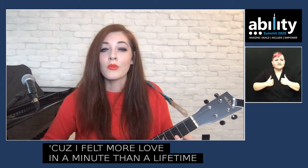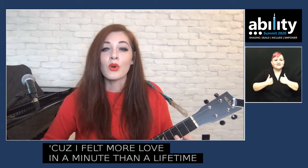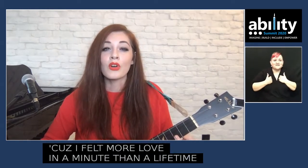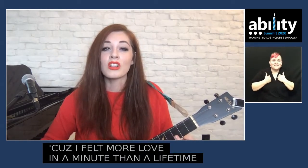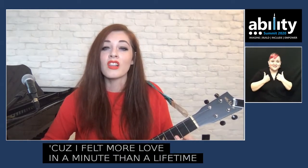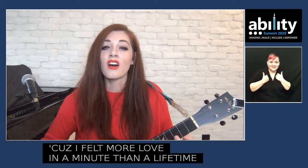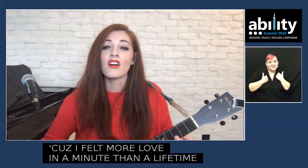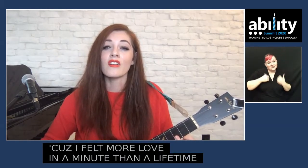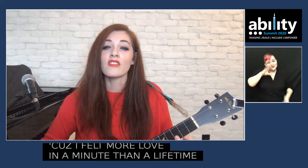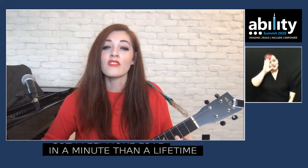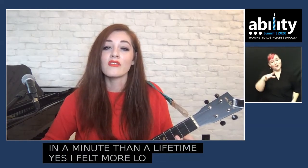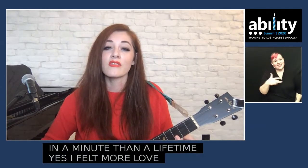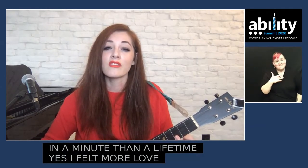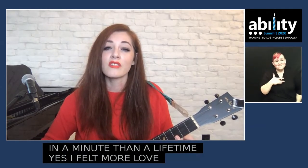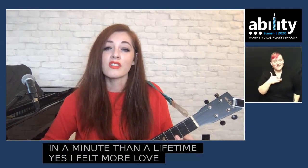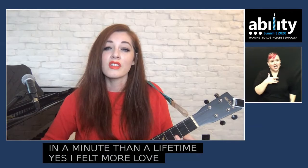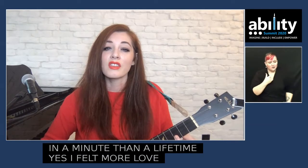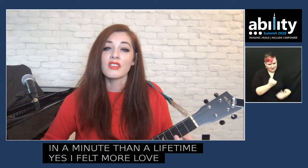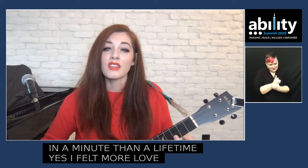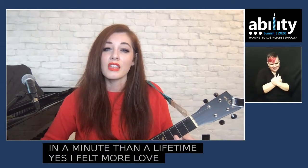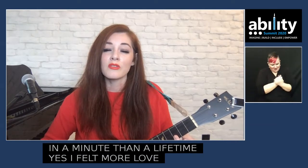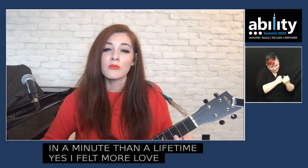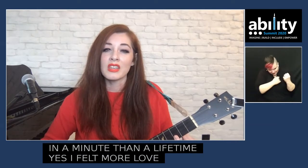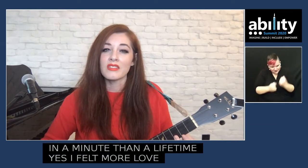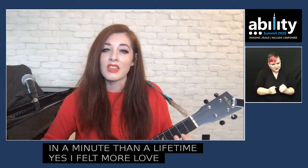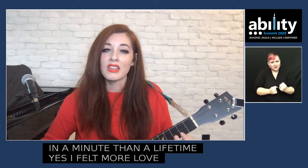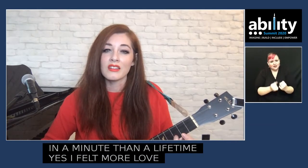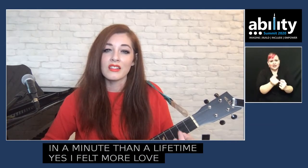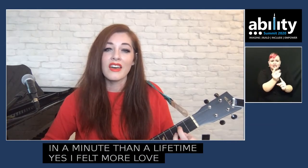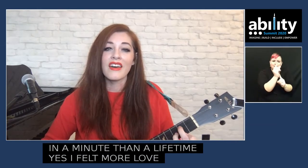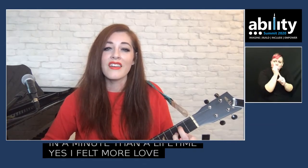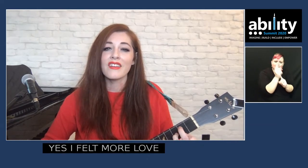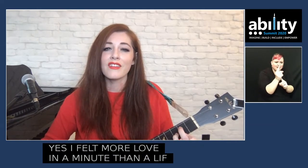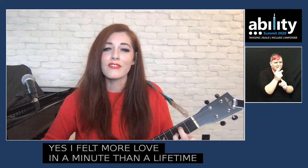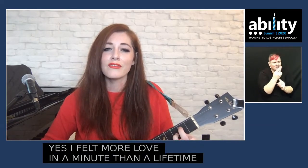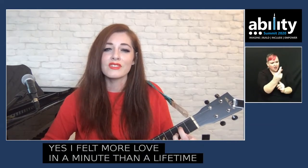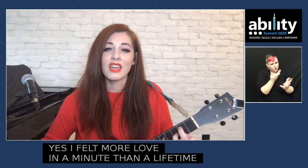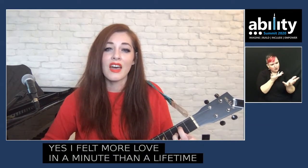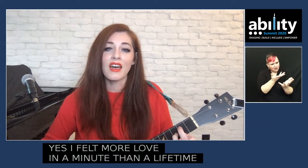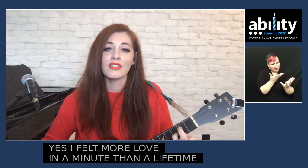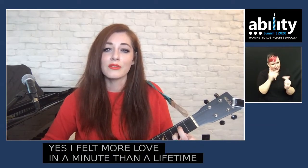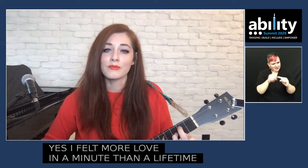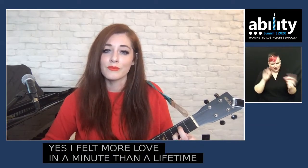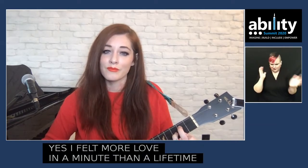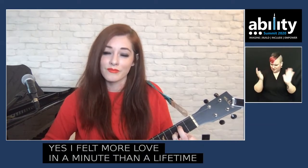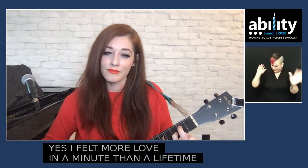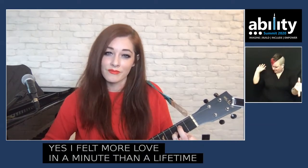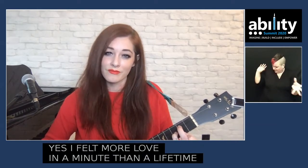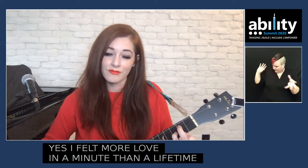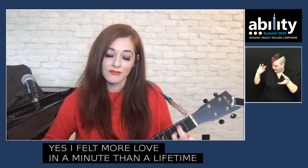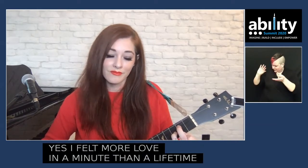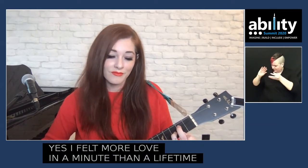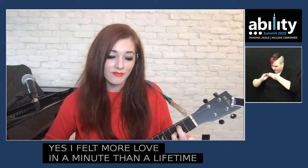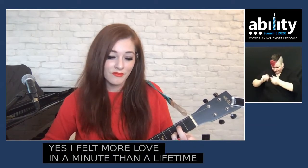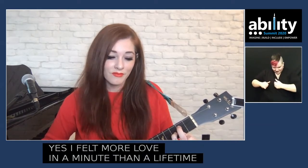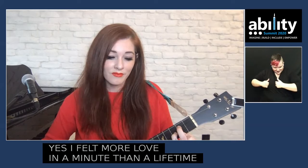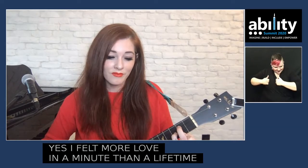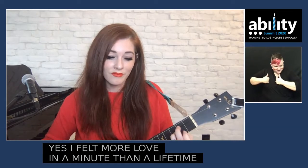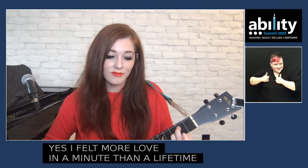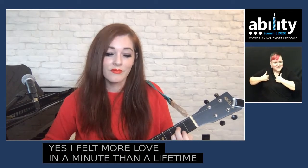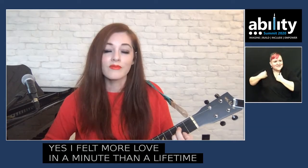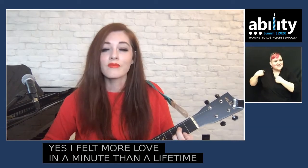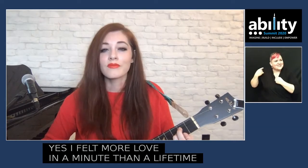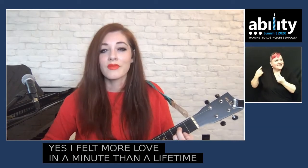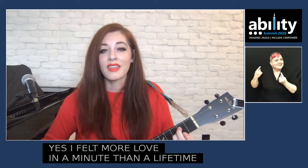Yes, I felt more love in a minute than a lifetime.